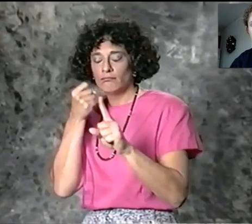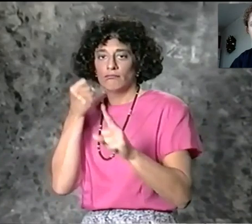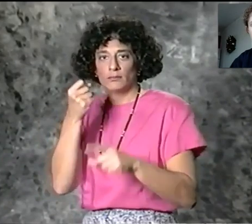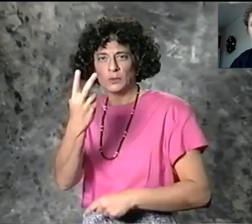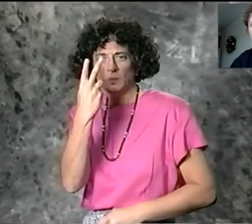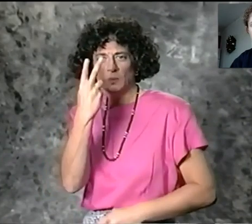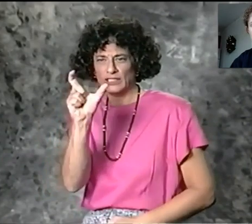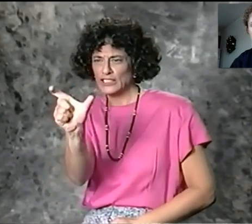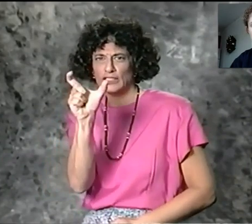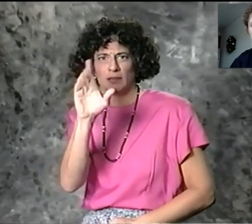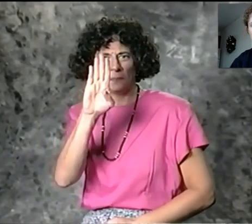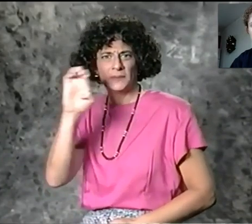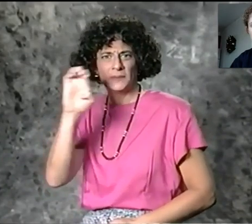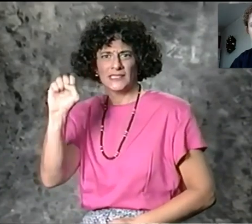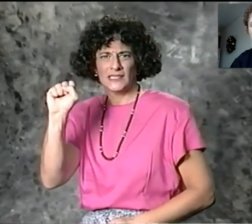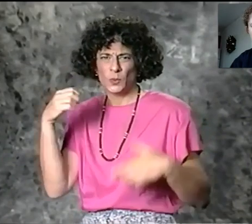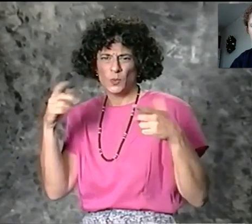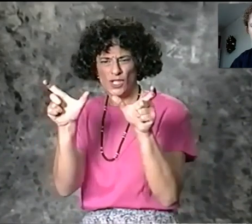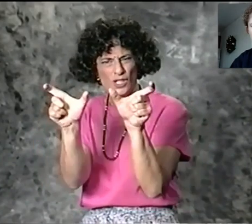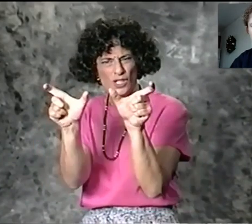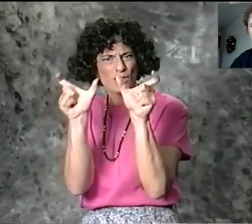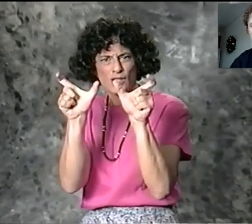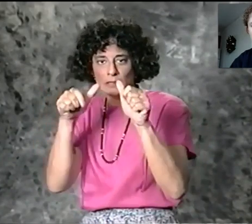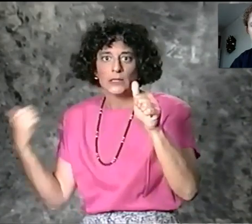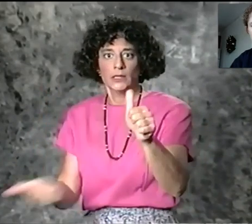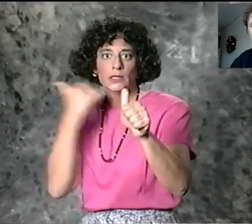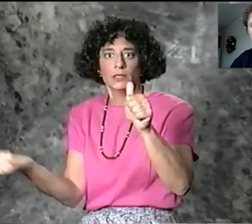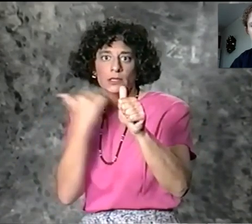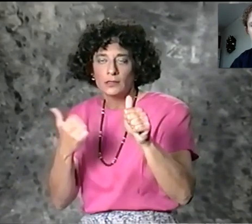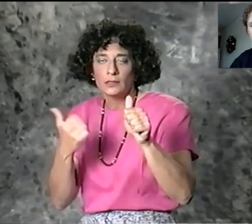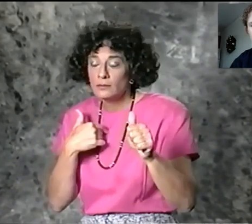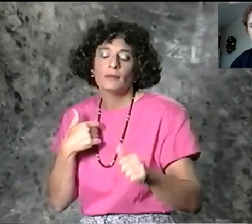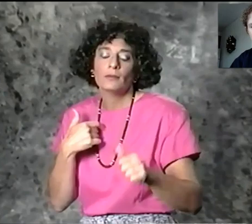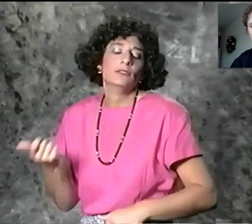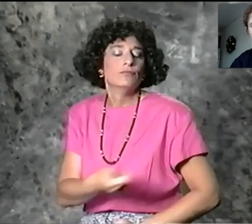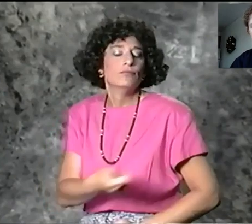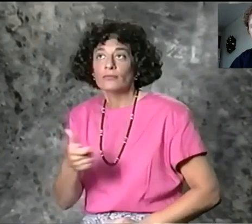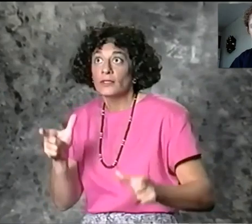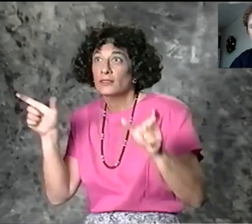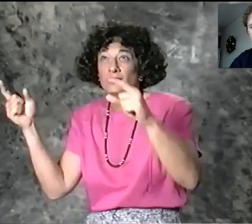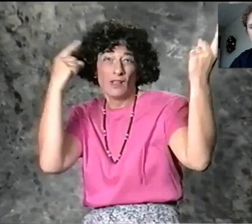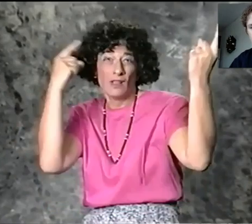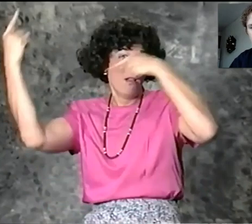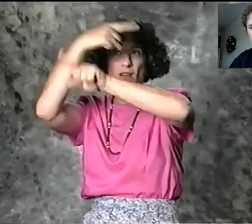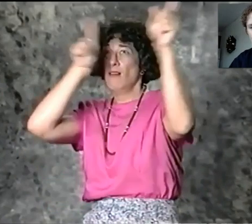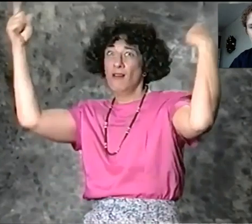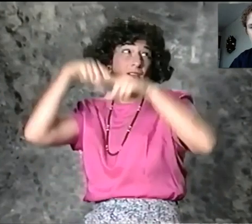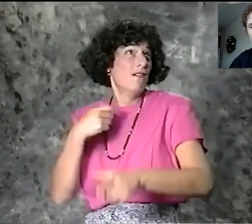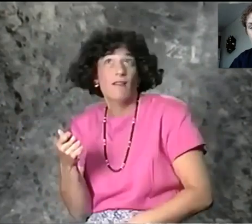them. And I suddenly get hit by these 2 bees, and they're following me. And as I'm watering